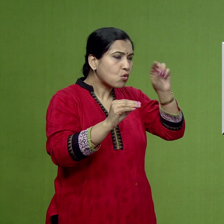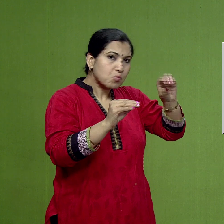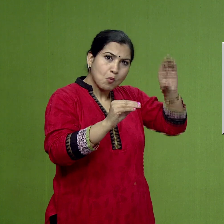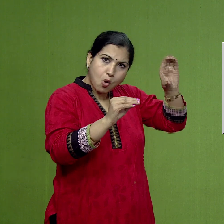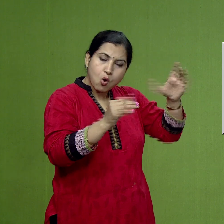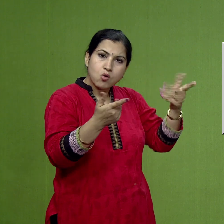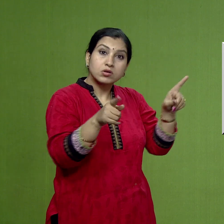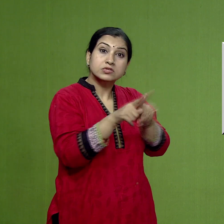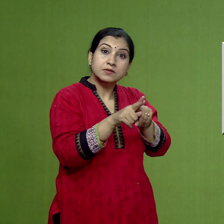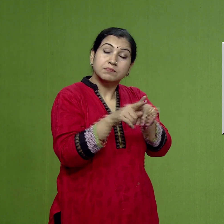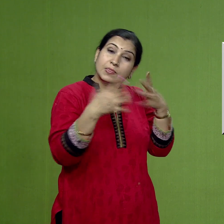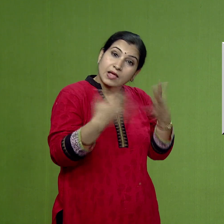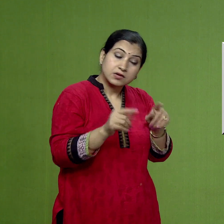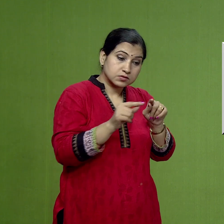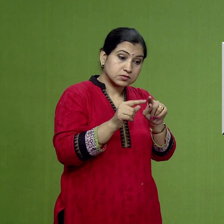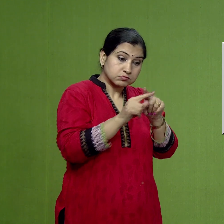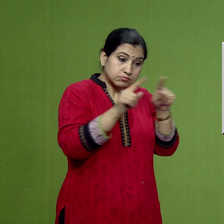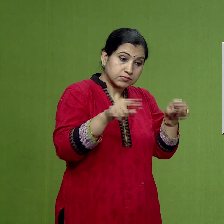Even if the area is substantially large,